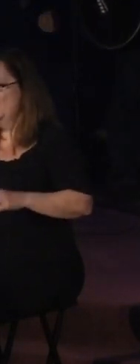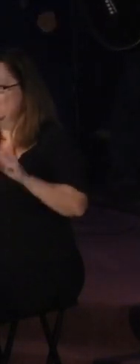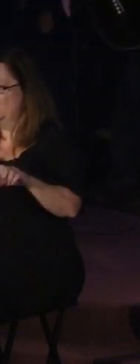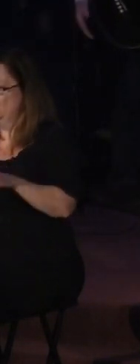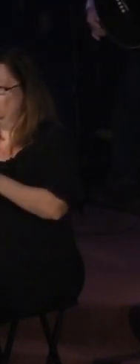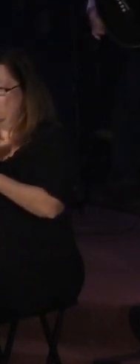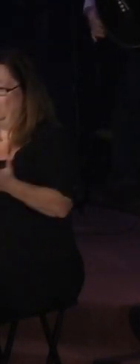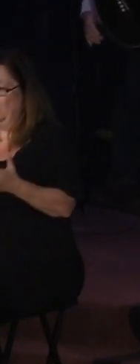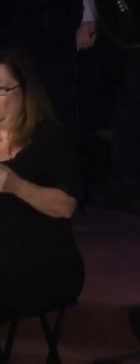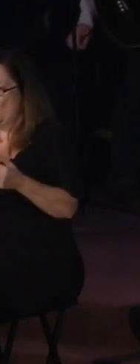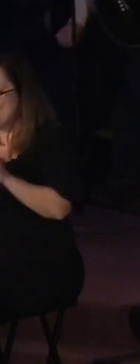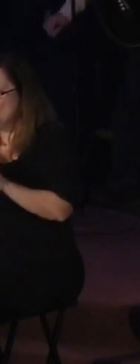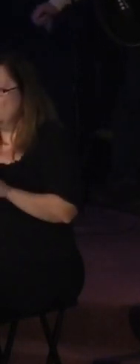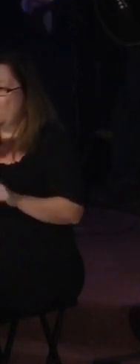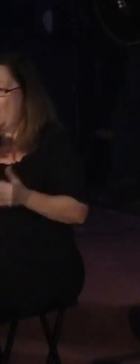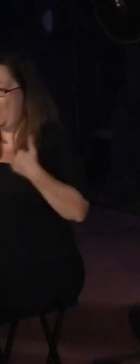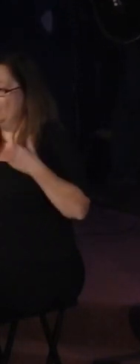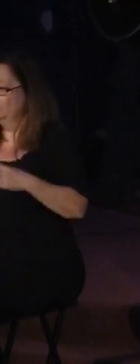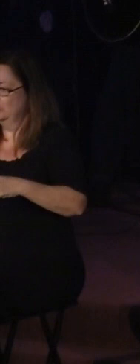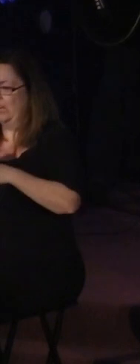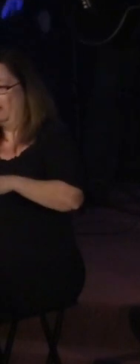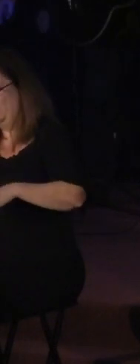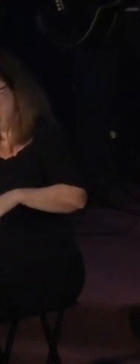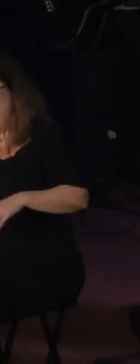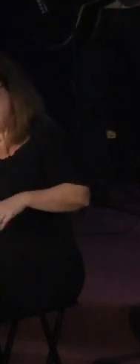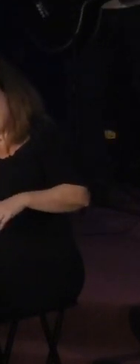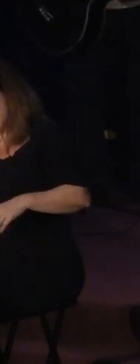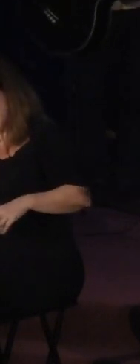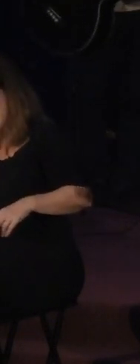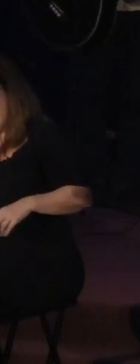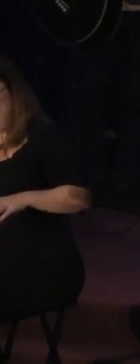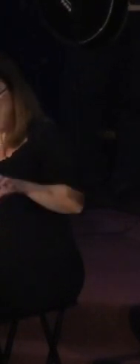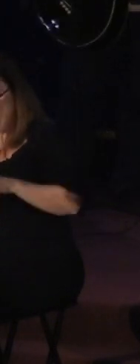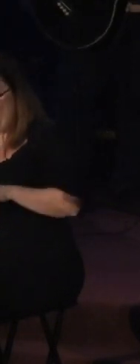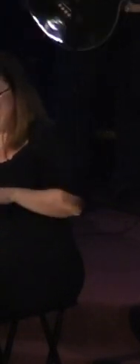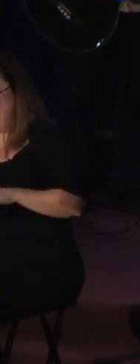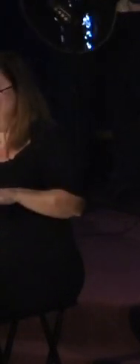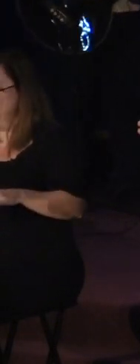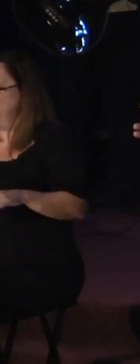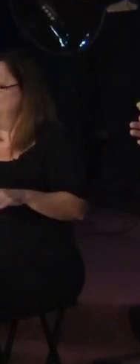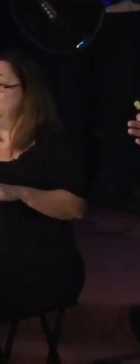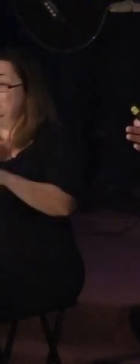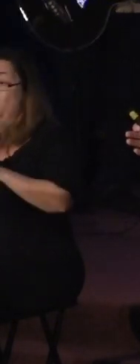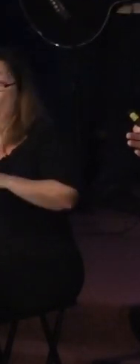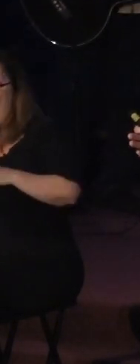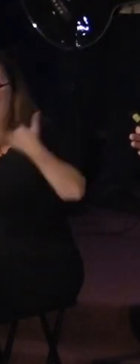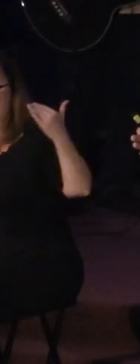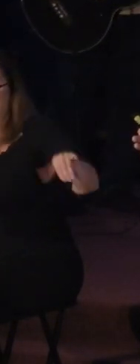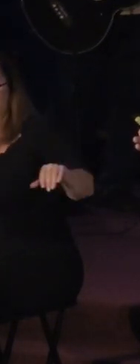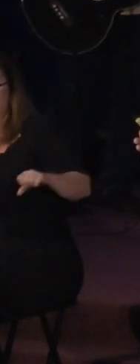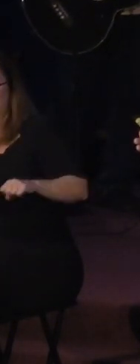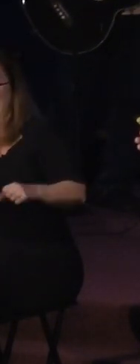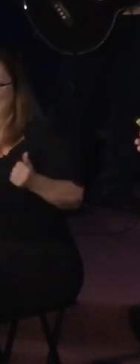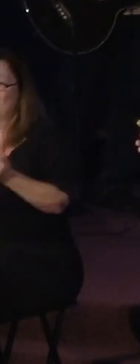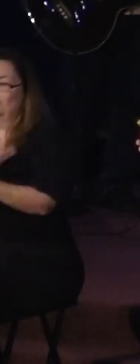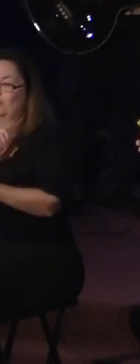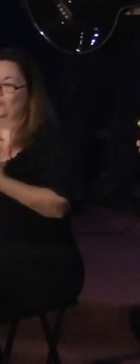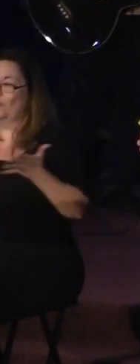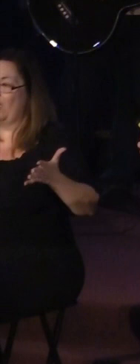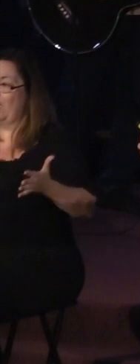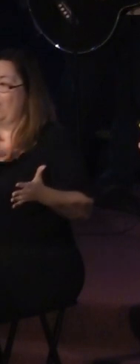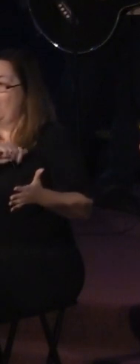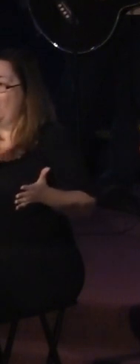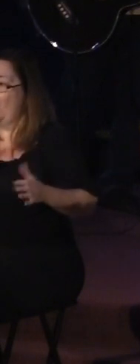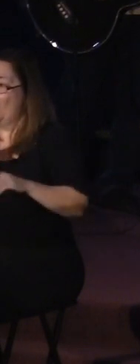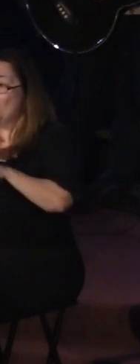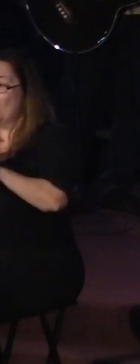do something to you. I don't have any tough guys like that in the world. We'll just send one angel. I guarantee you, he could wipe out all 7 billion of the population